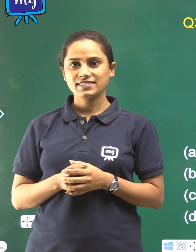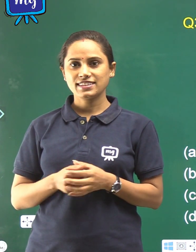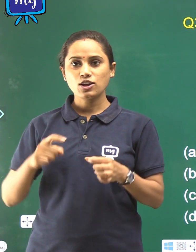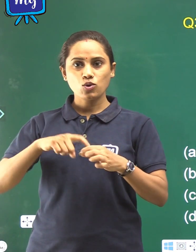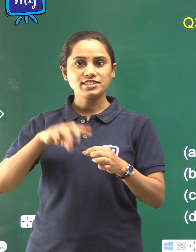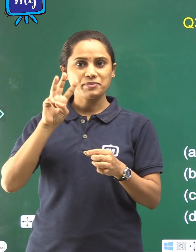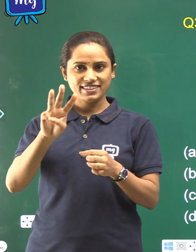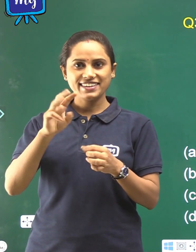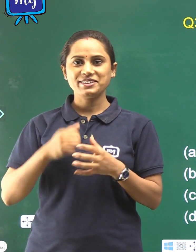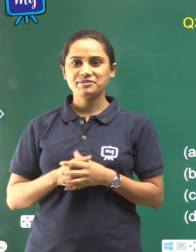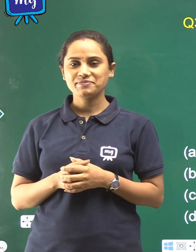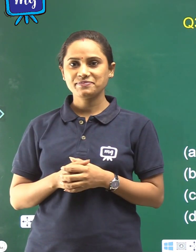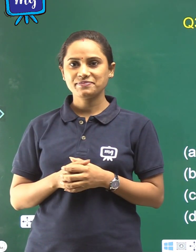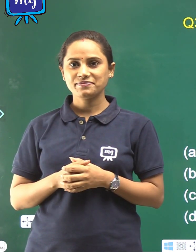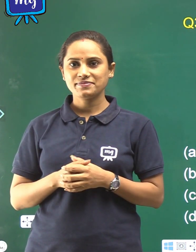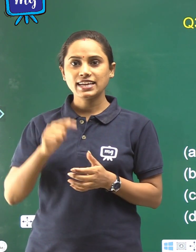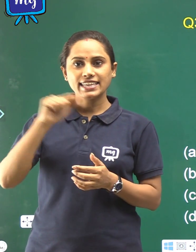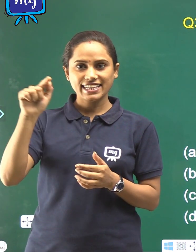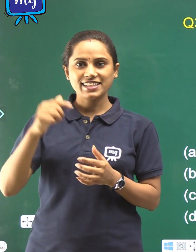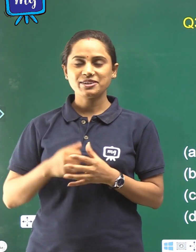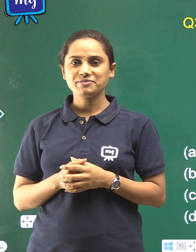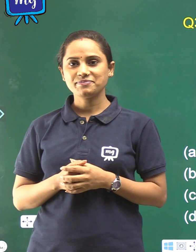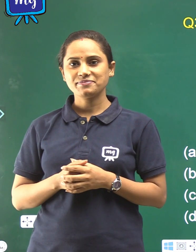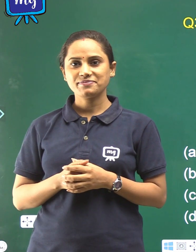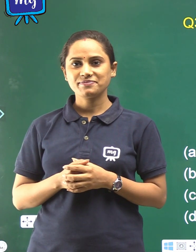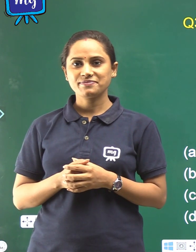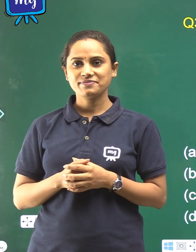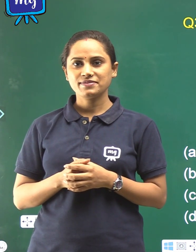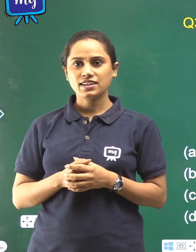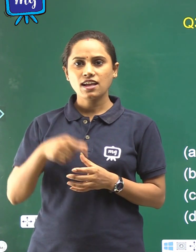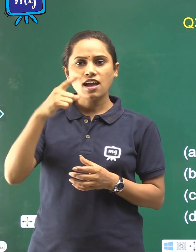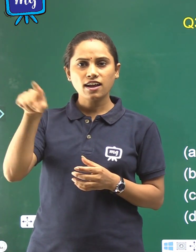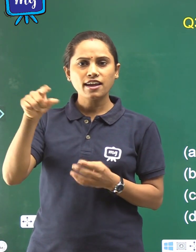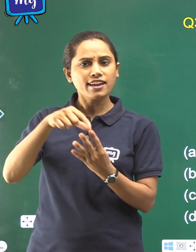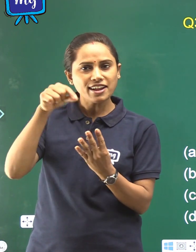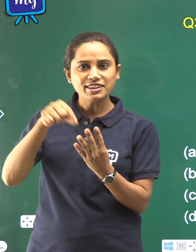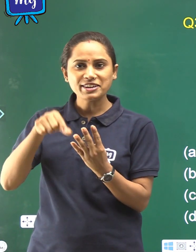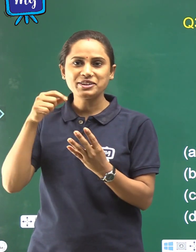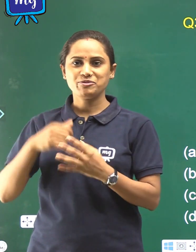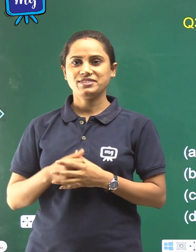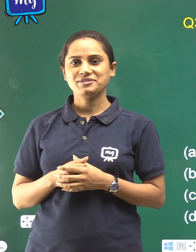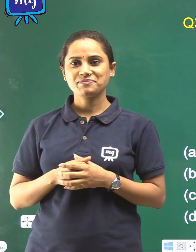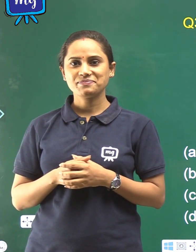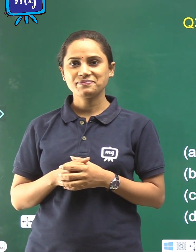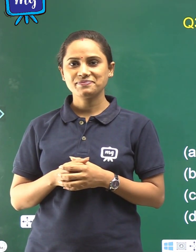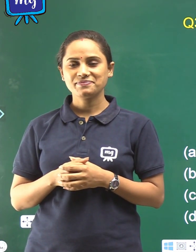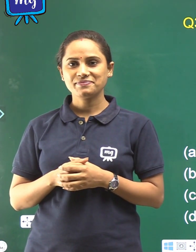Question number 3. Tick the correct alternative.